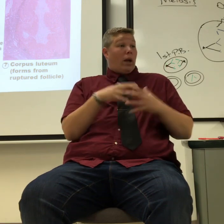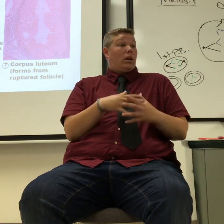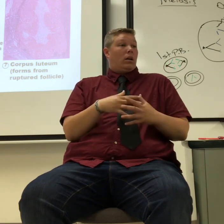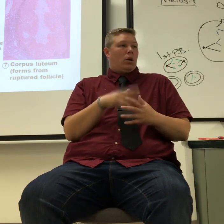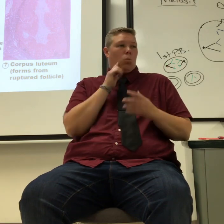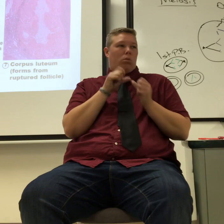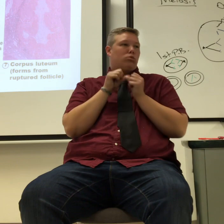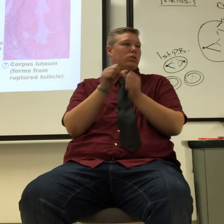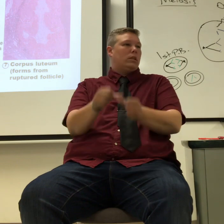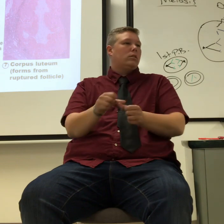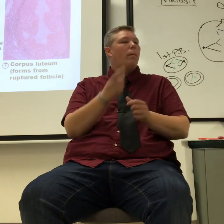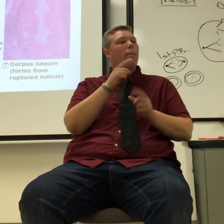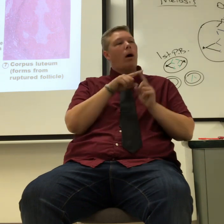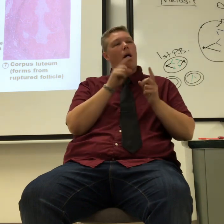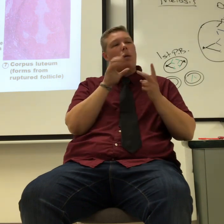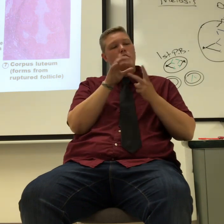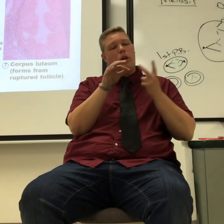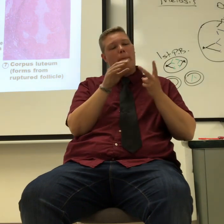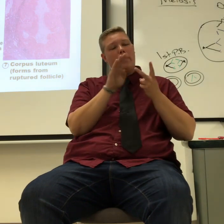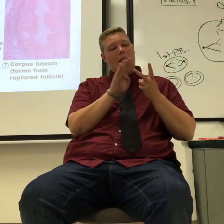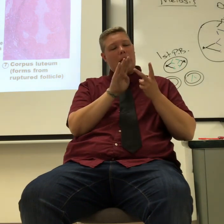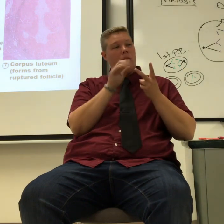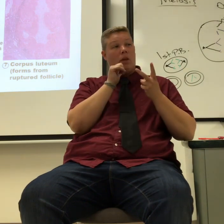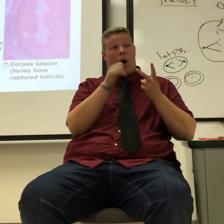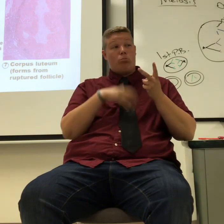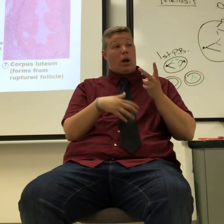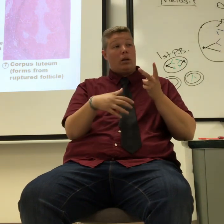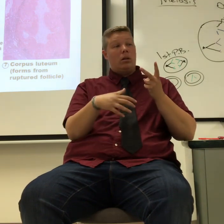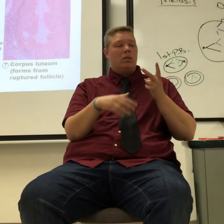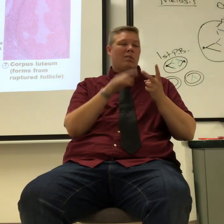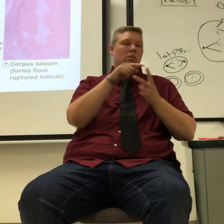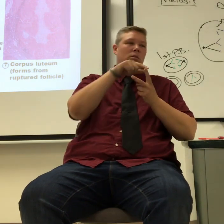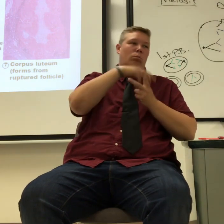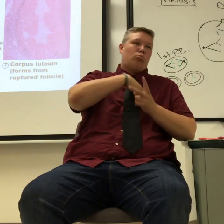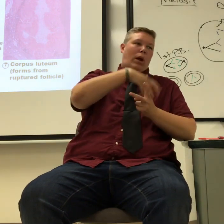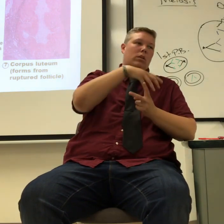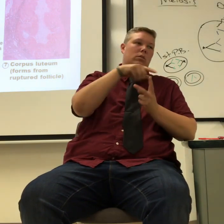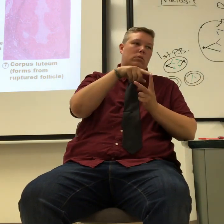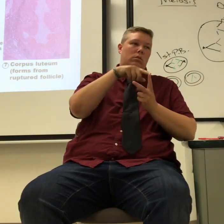B. Okay, let's pretend this is option A, pregnant.